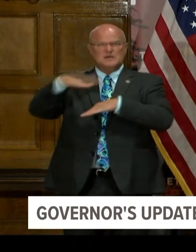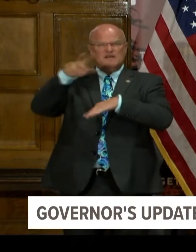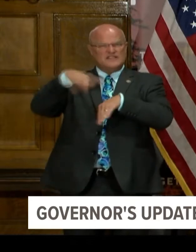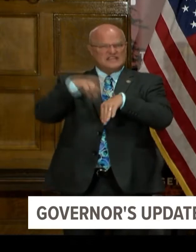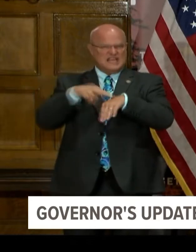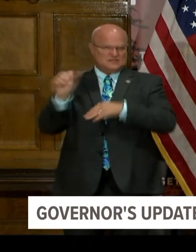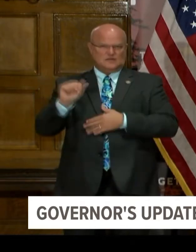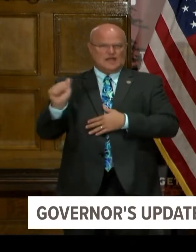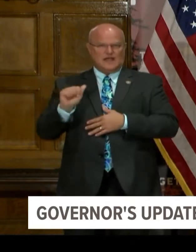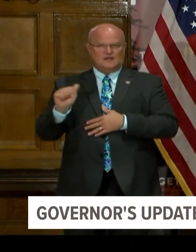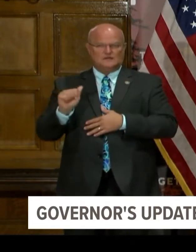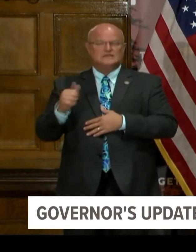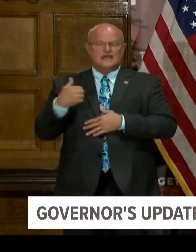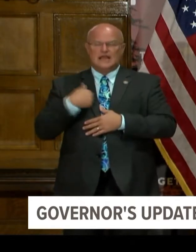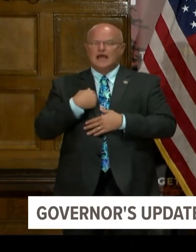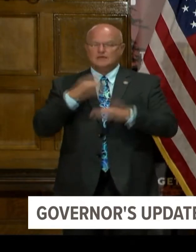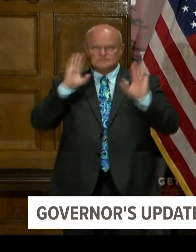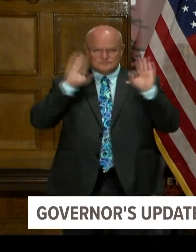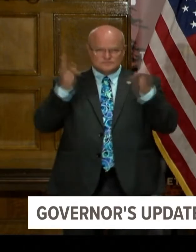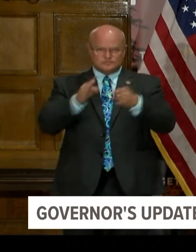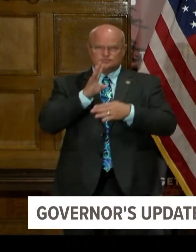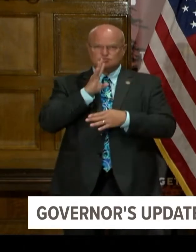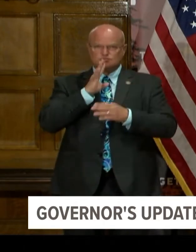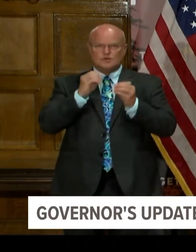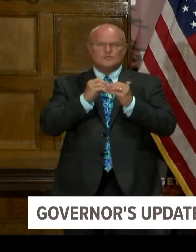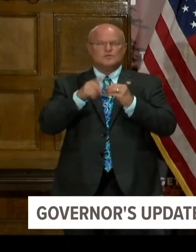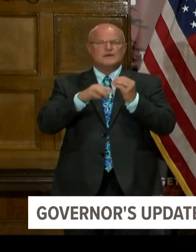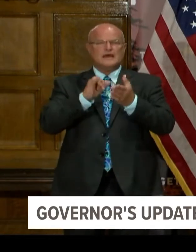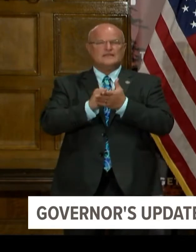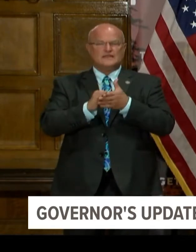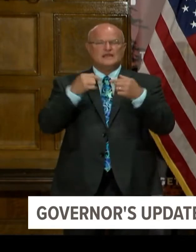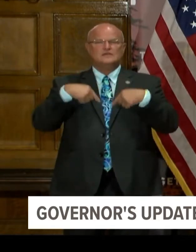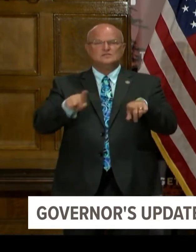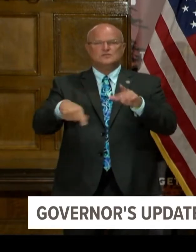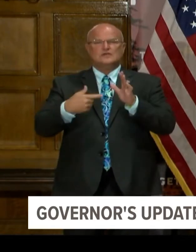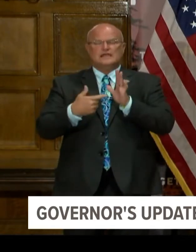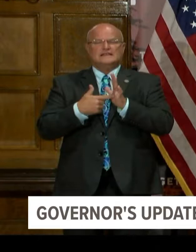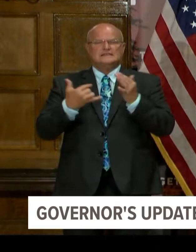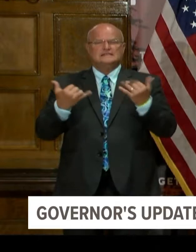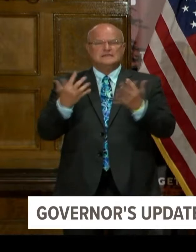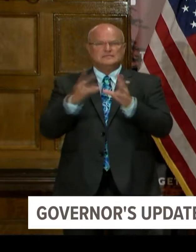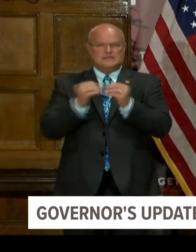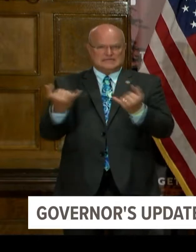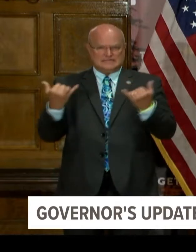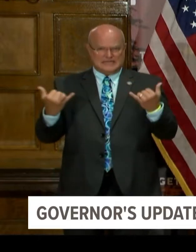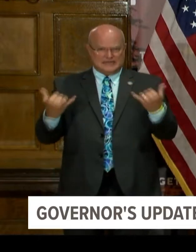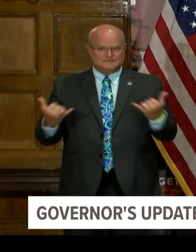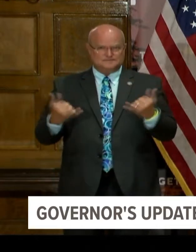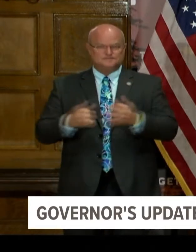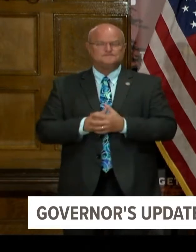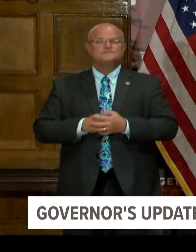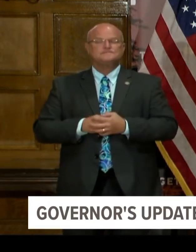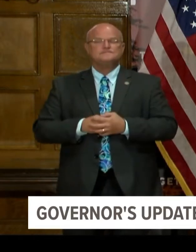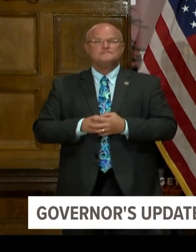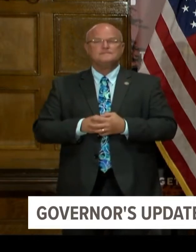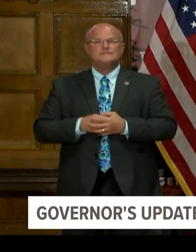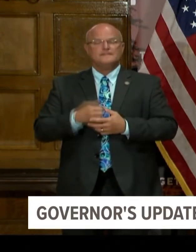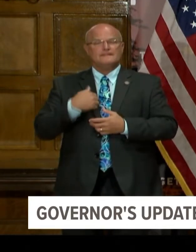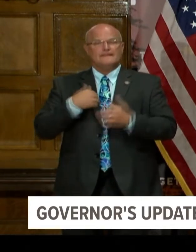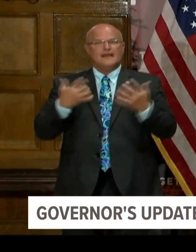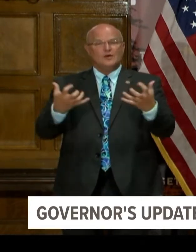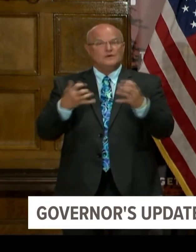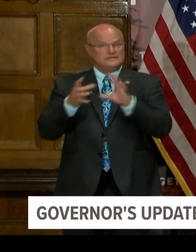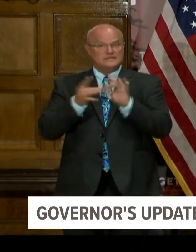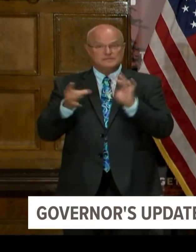average, and we will speak to that also during the course today. I also wanted